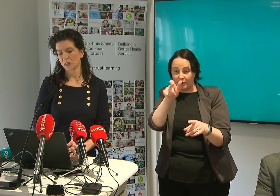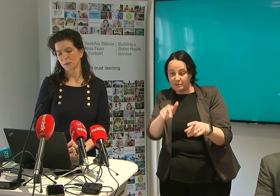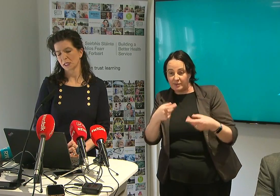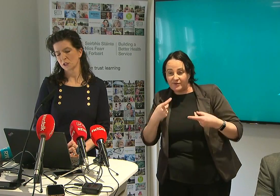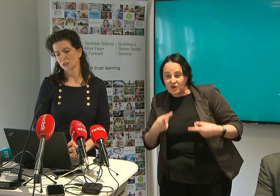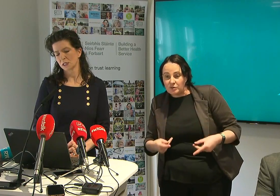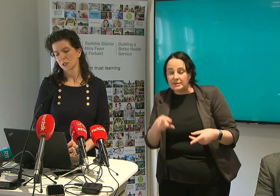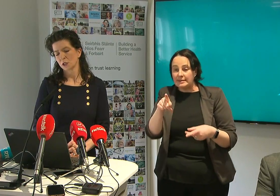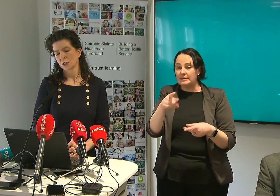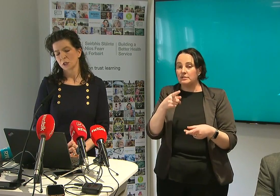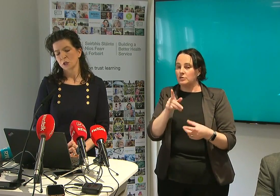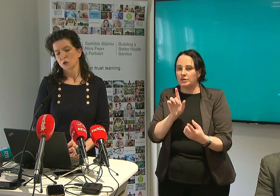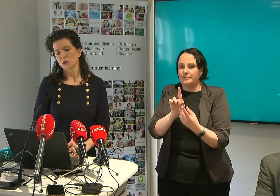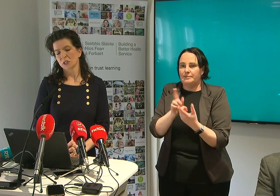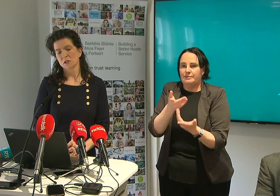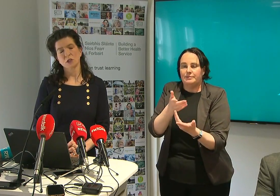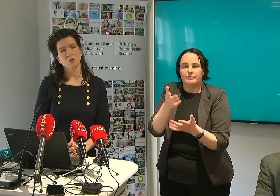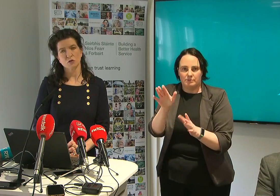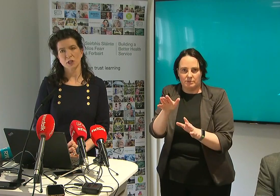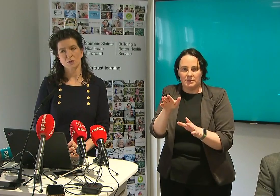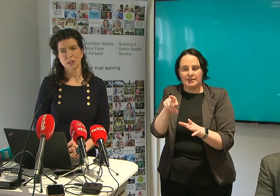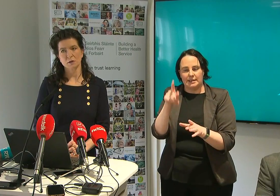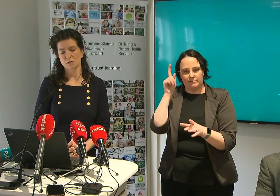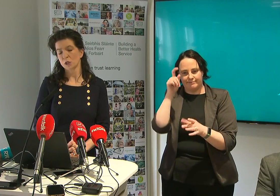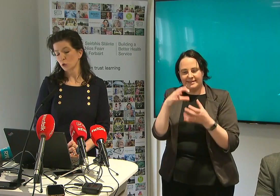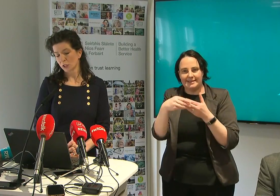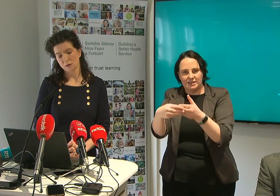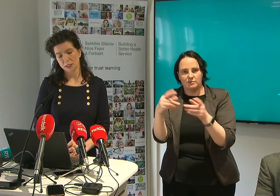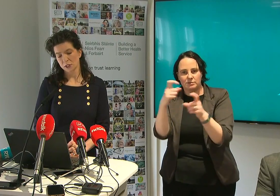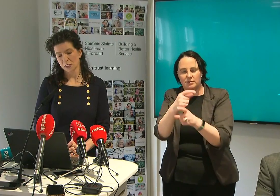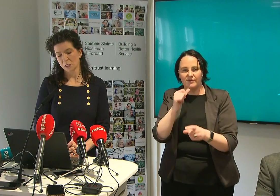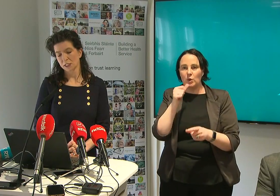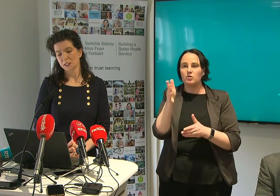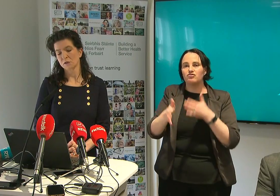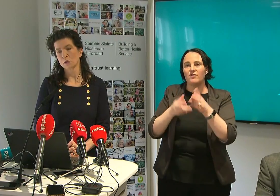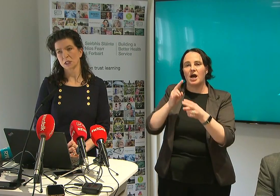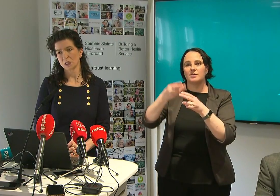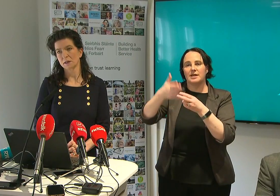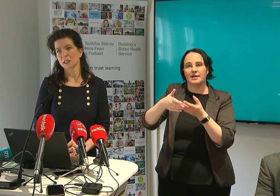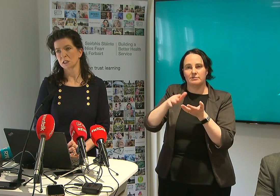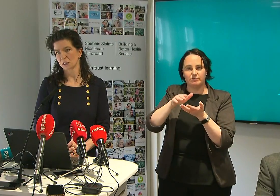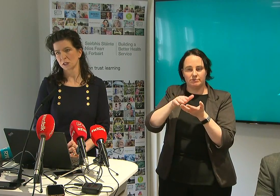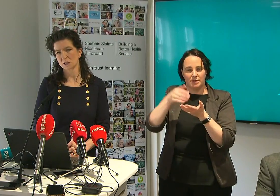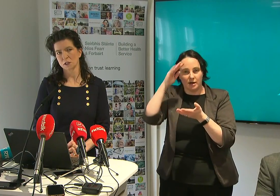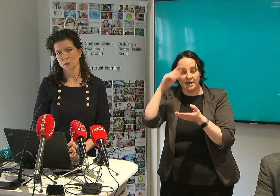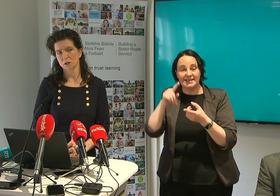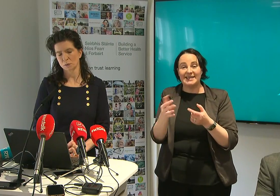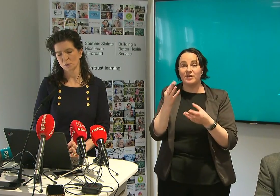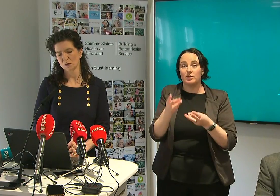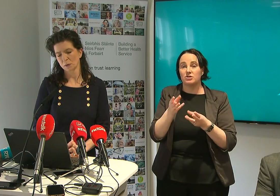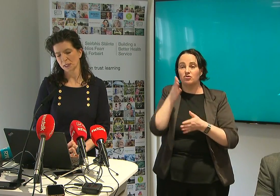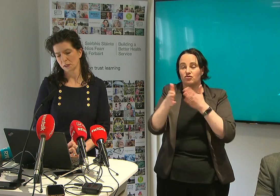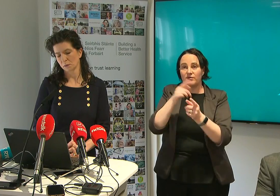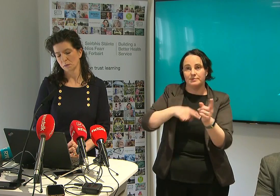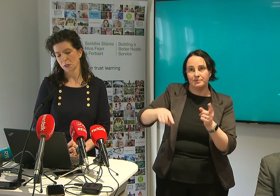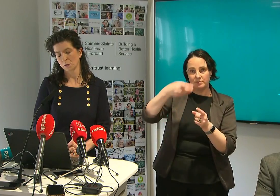vulnerable for complications, to restrict their travel, no travel outside Ireland, and even within Ireland they need to discuss that with a